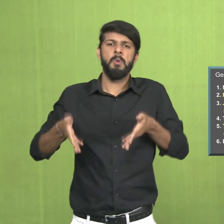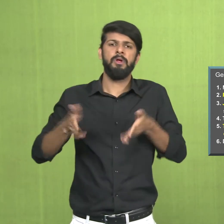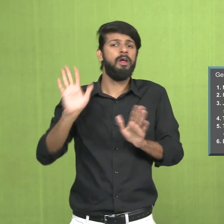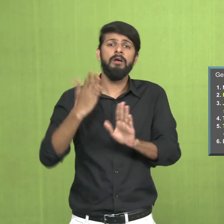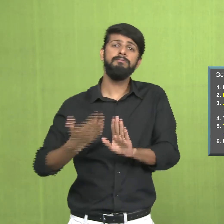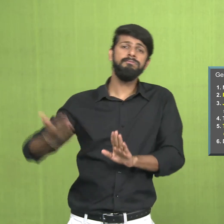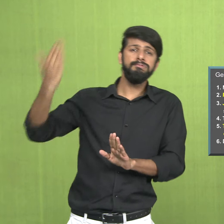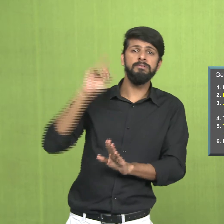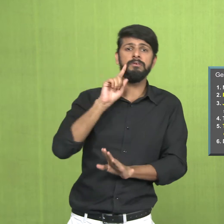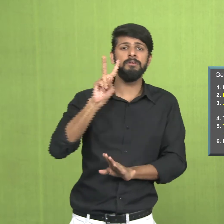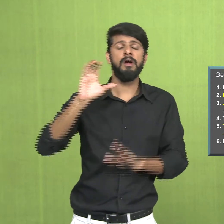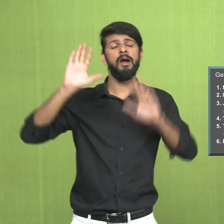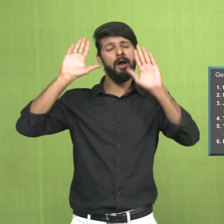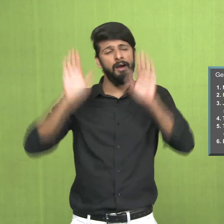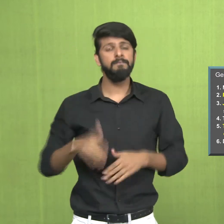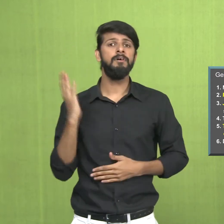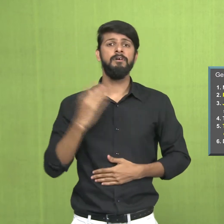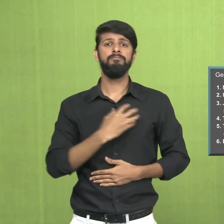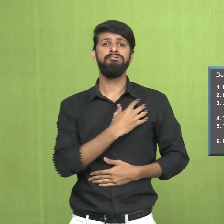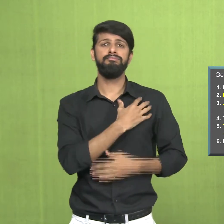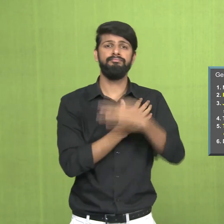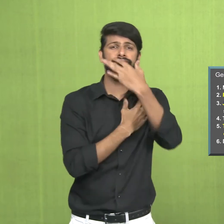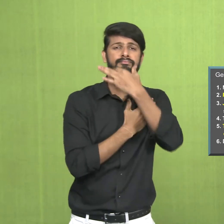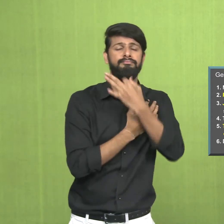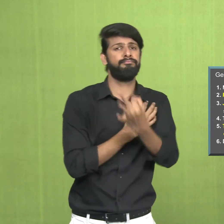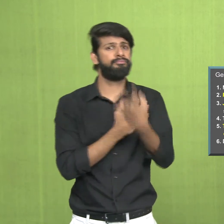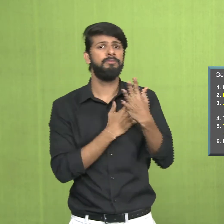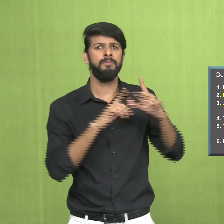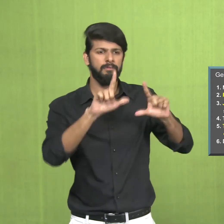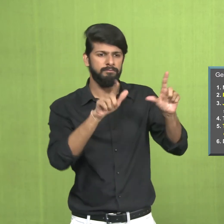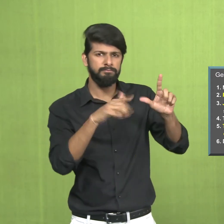like the trefoil motif in the IVC. That's remarkable.